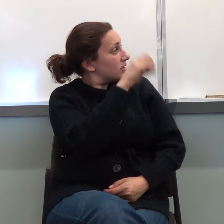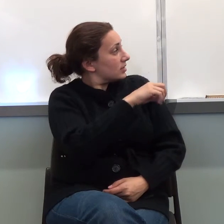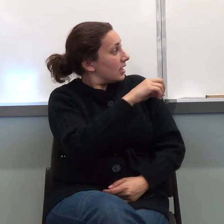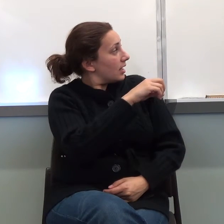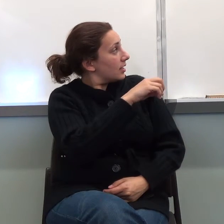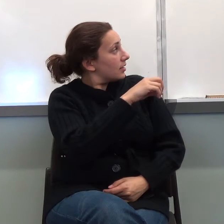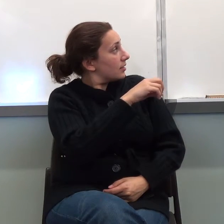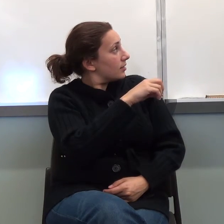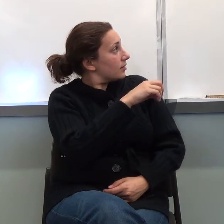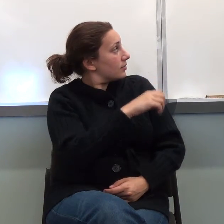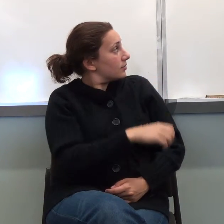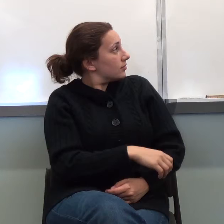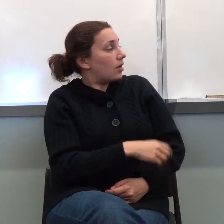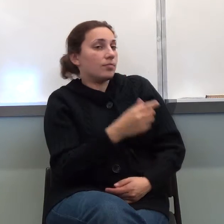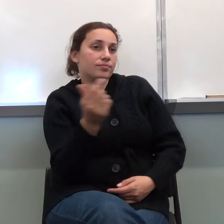And back here.